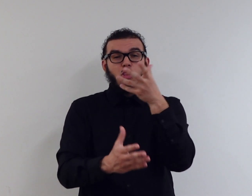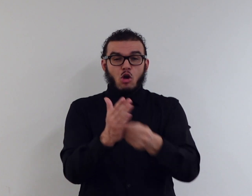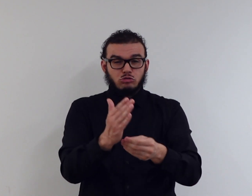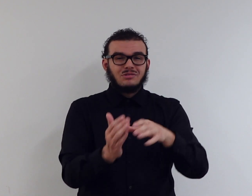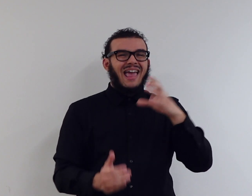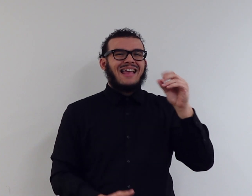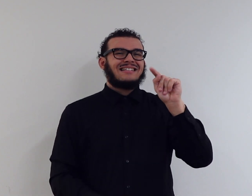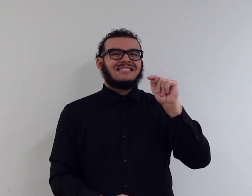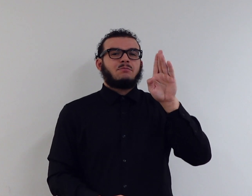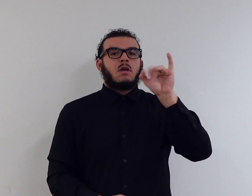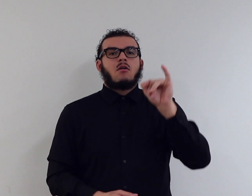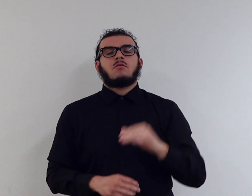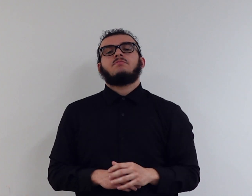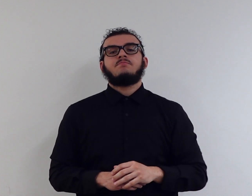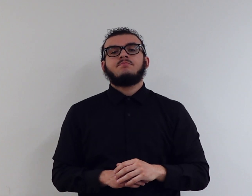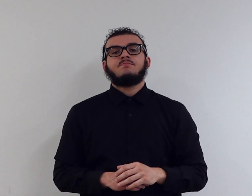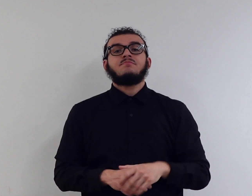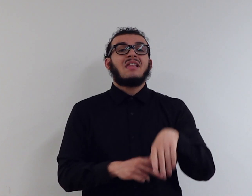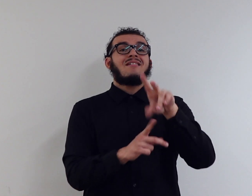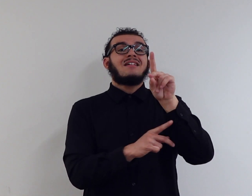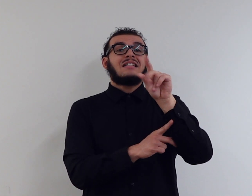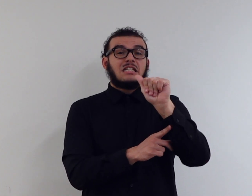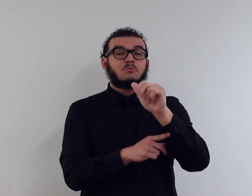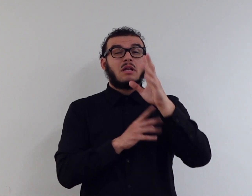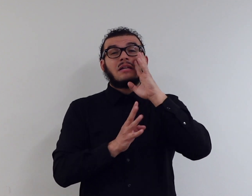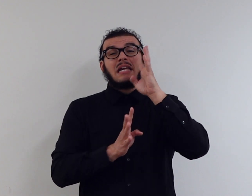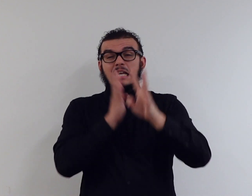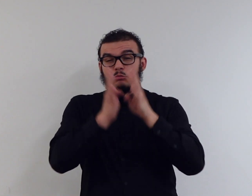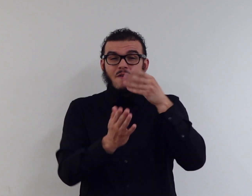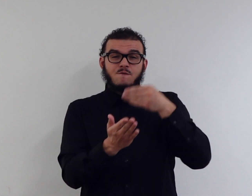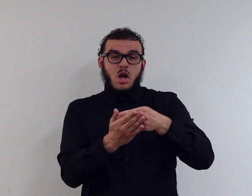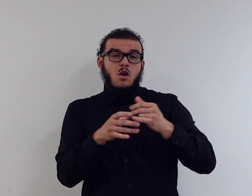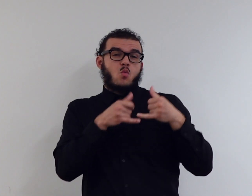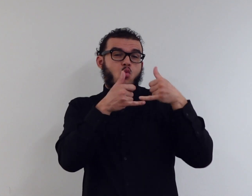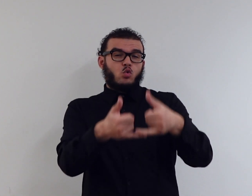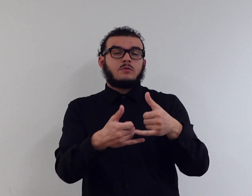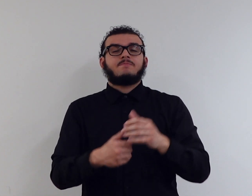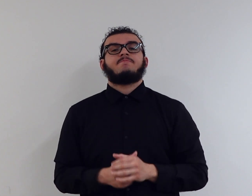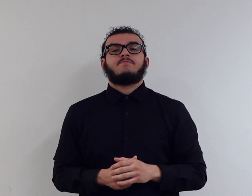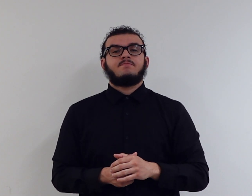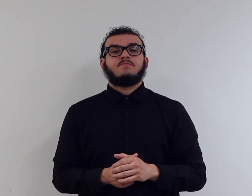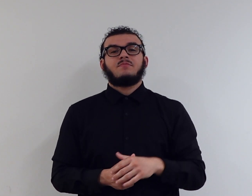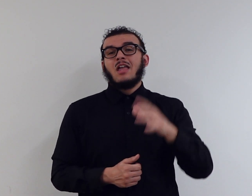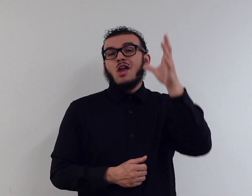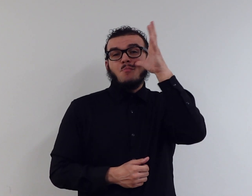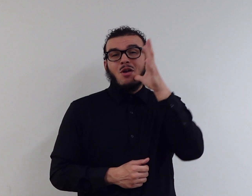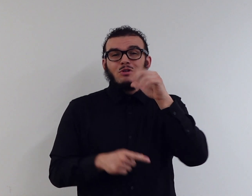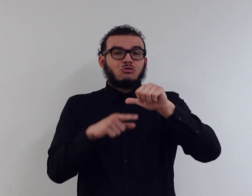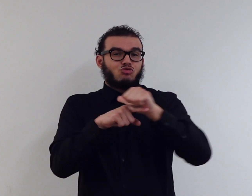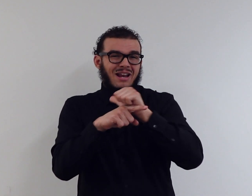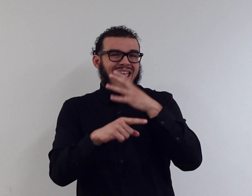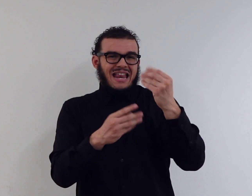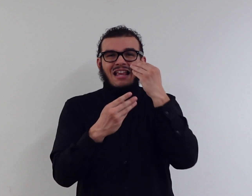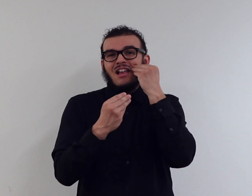injury, Disability Innovation Fund awards, parent training and information